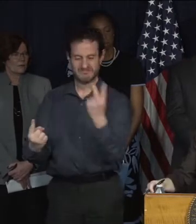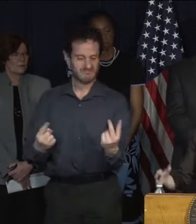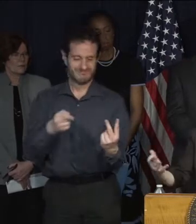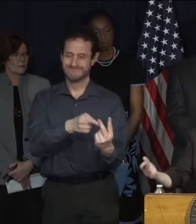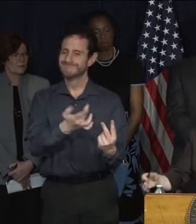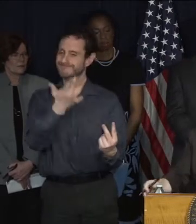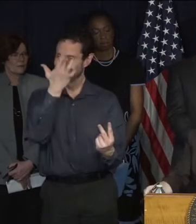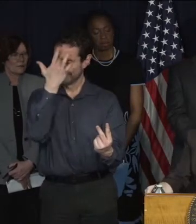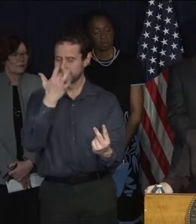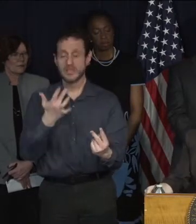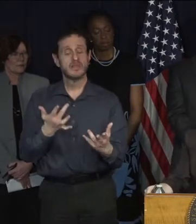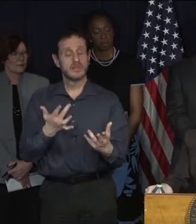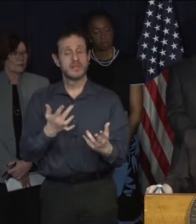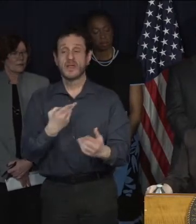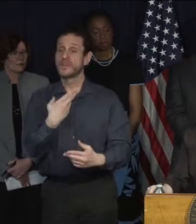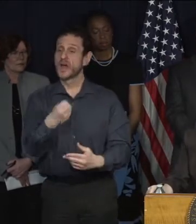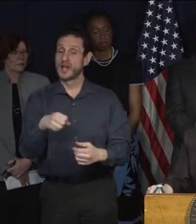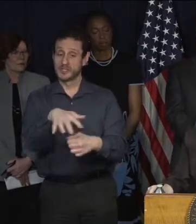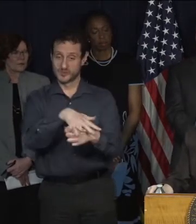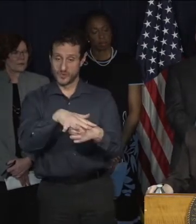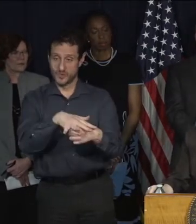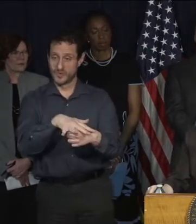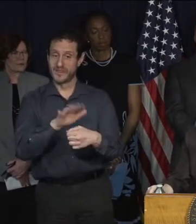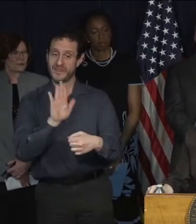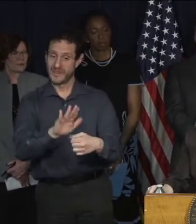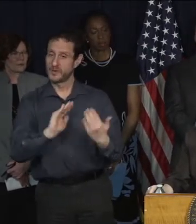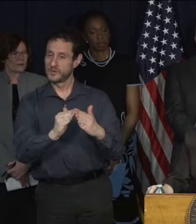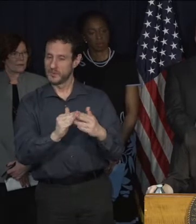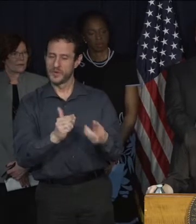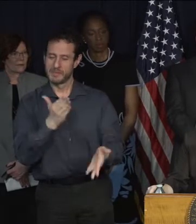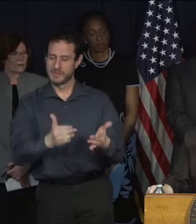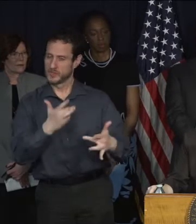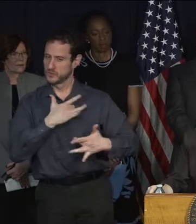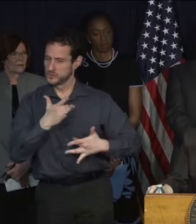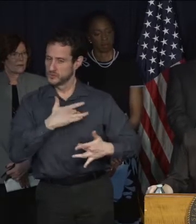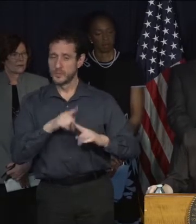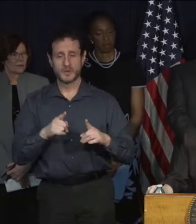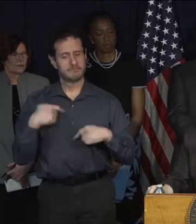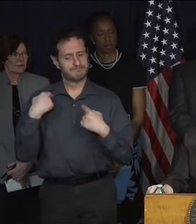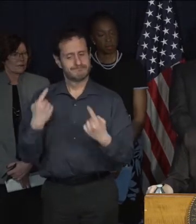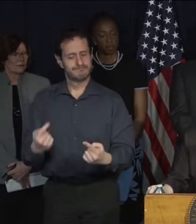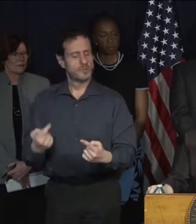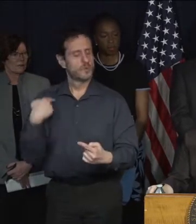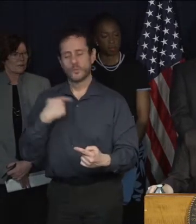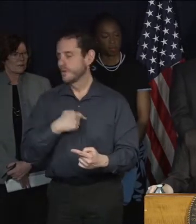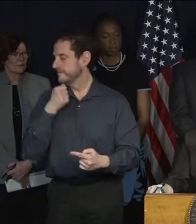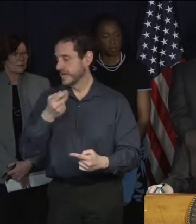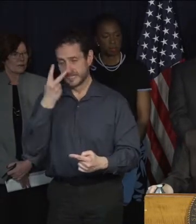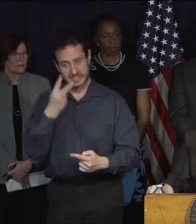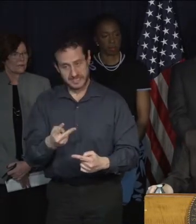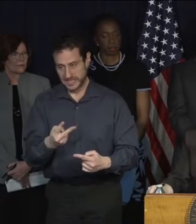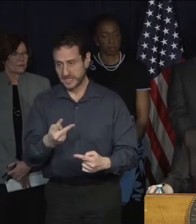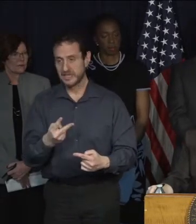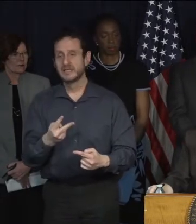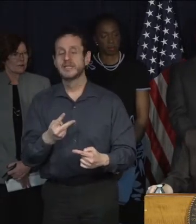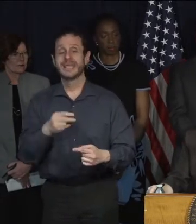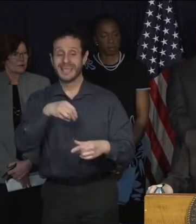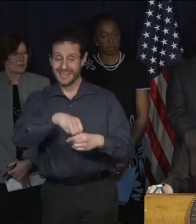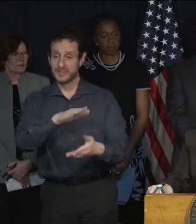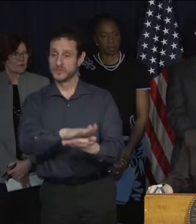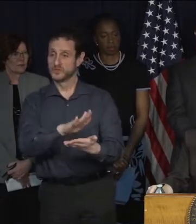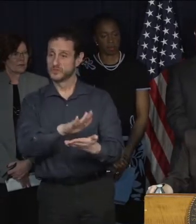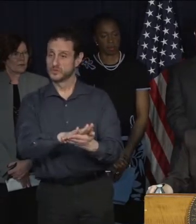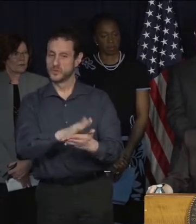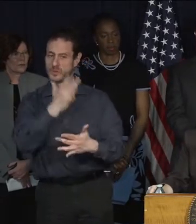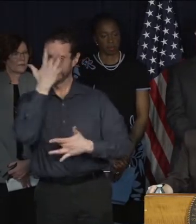concern among the high school community, but to date, there is not sign of transmission at the school.